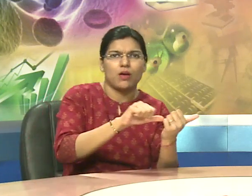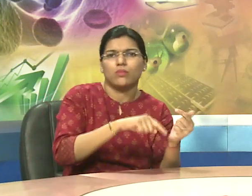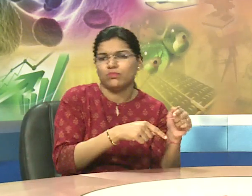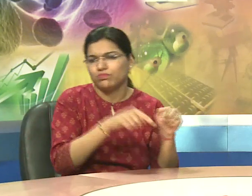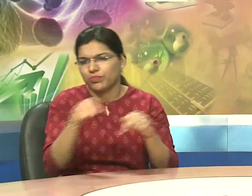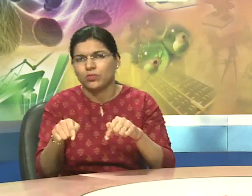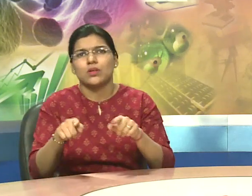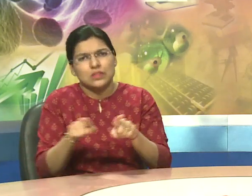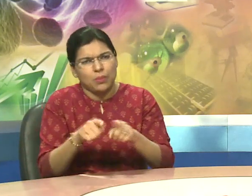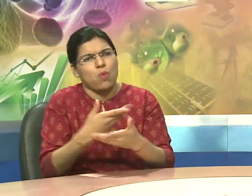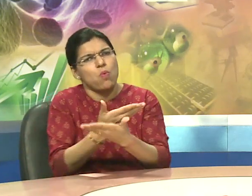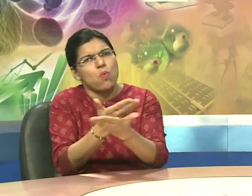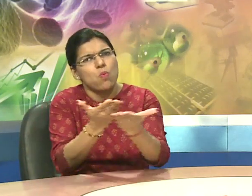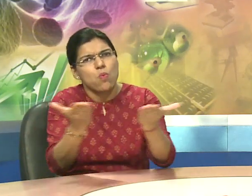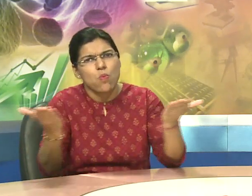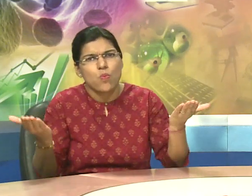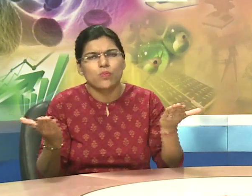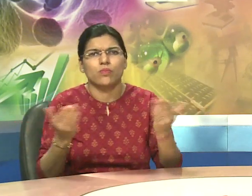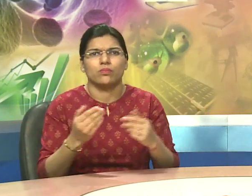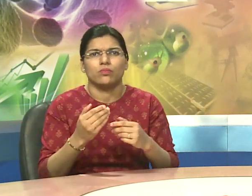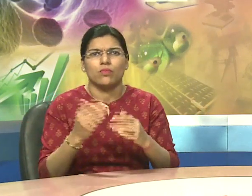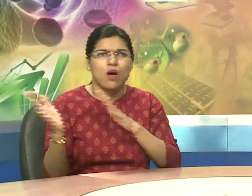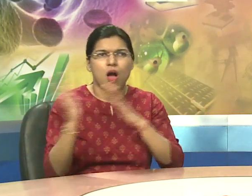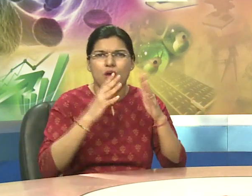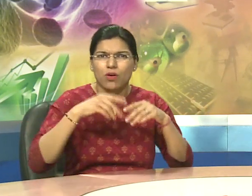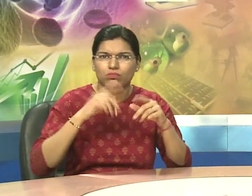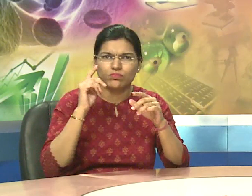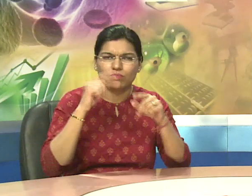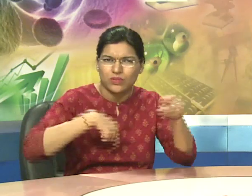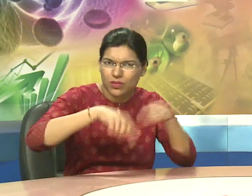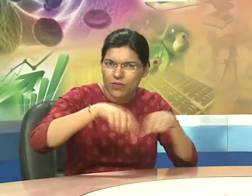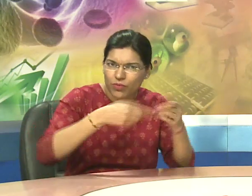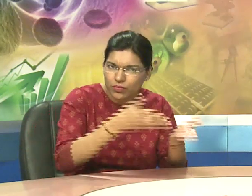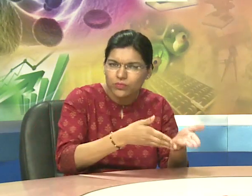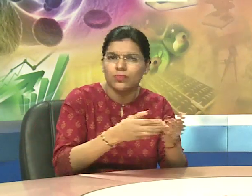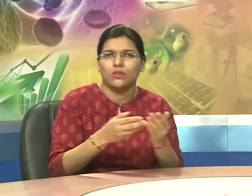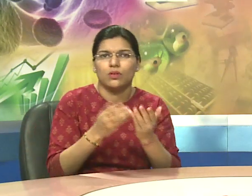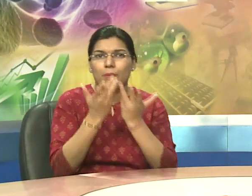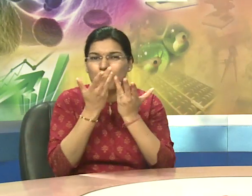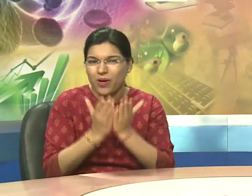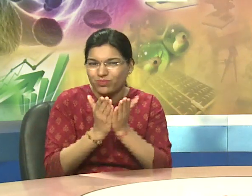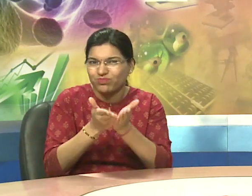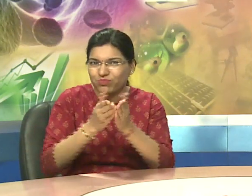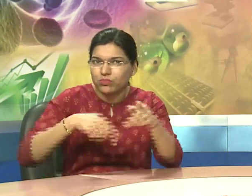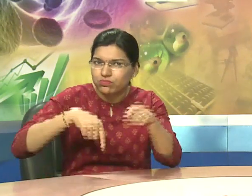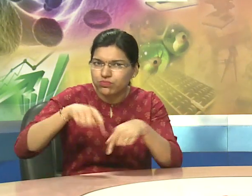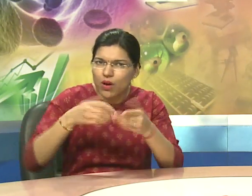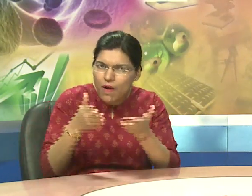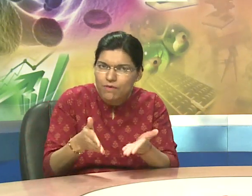Facilitate movement of individual from one place to another. For example, water